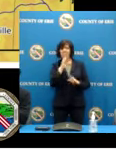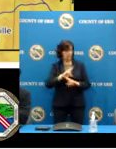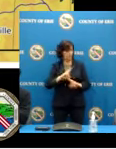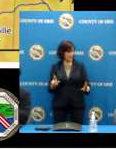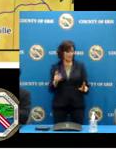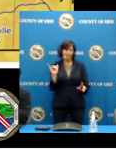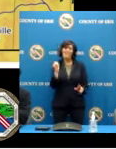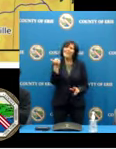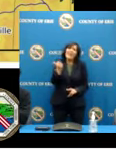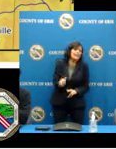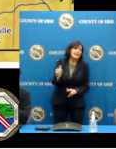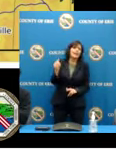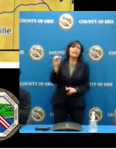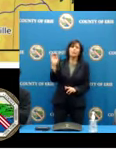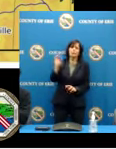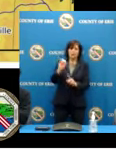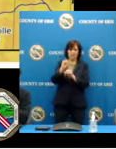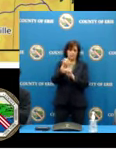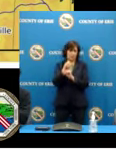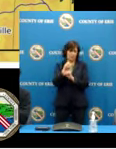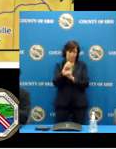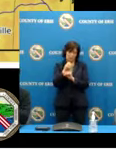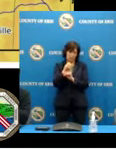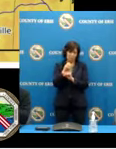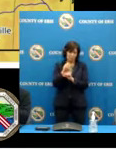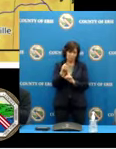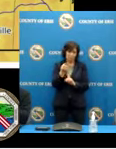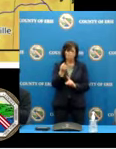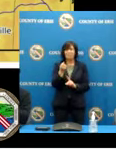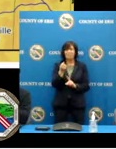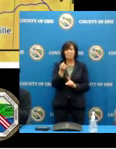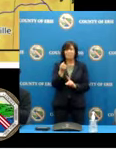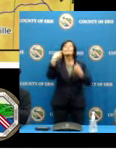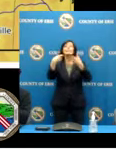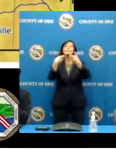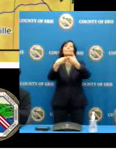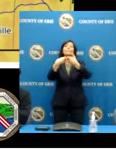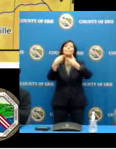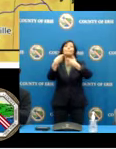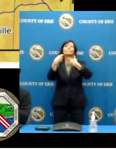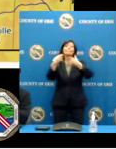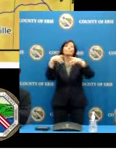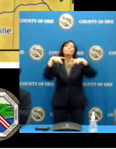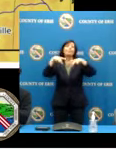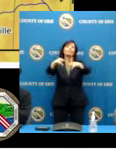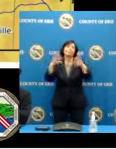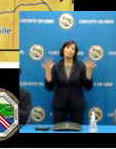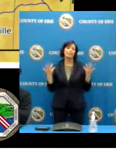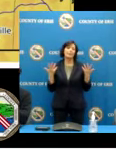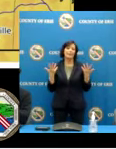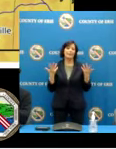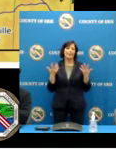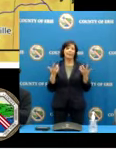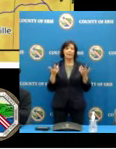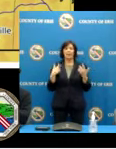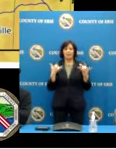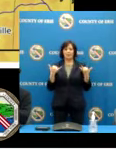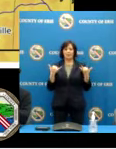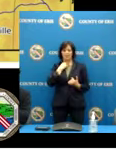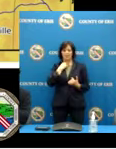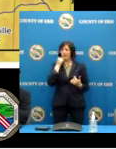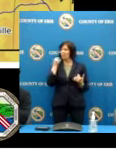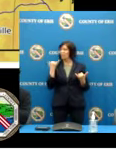any emergency situation, hopefully, for if the power gets knocked out. The last thing people want to do when they're stuck at home is have the power